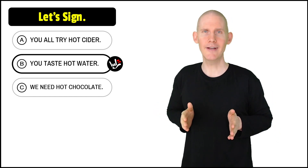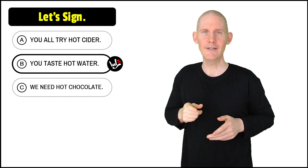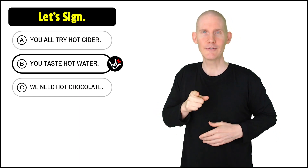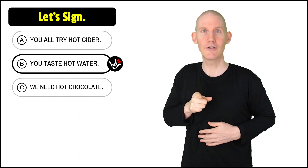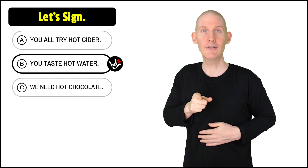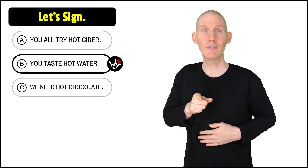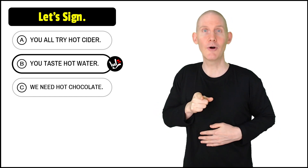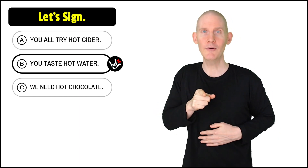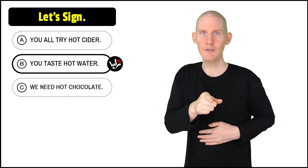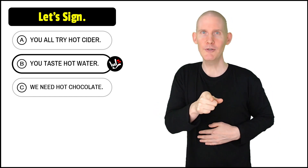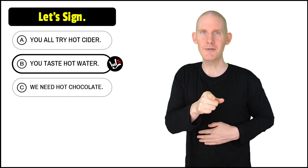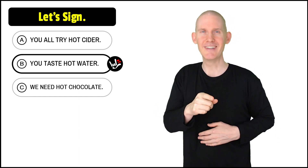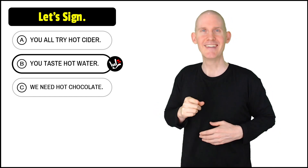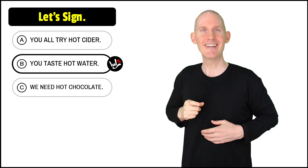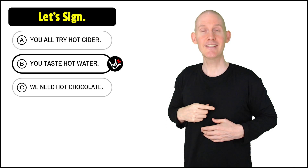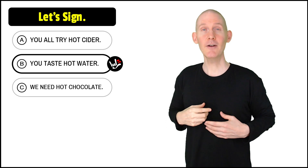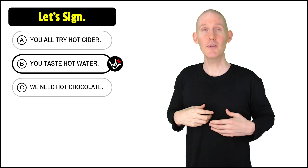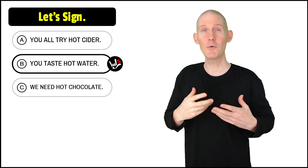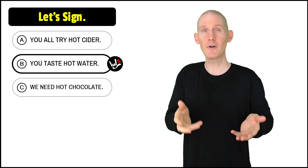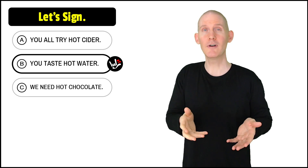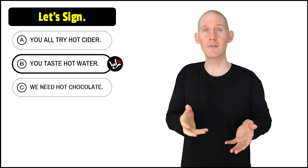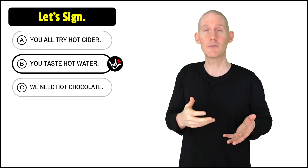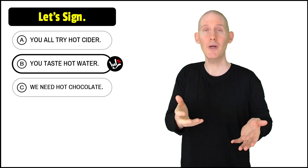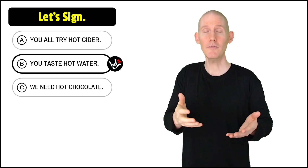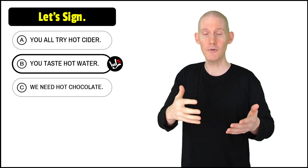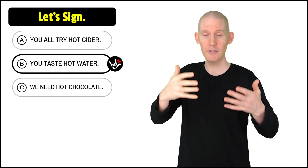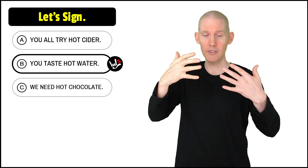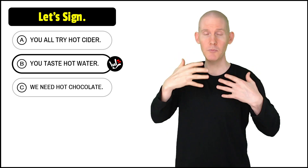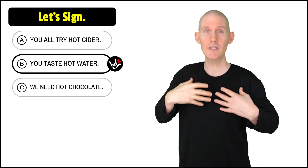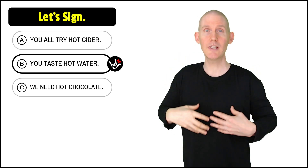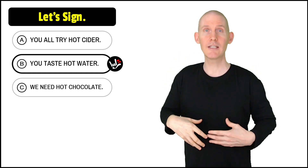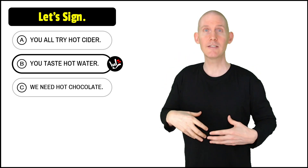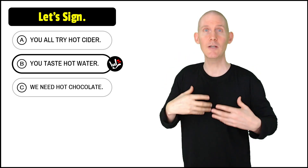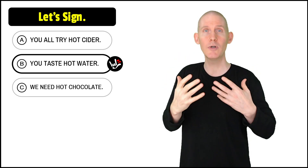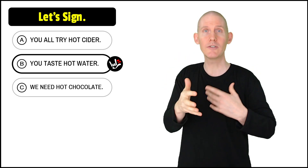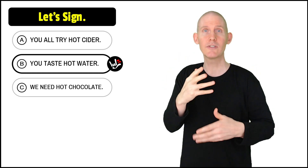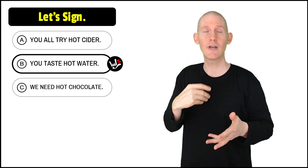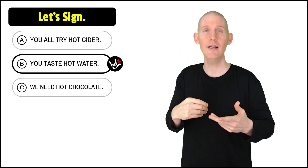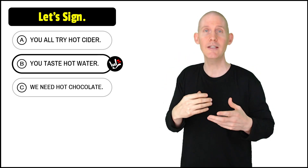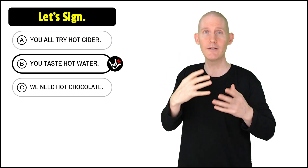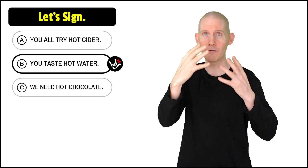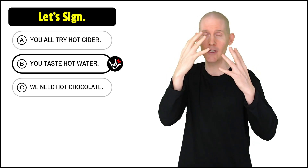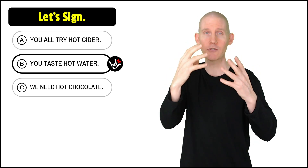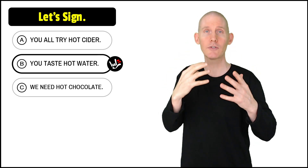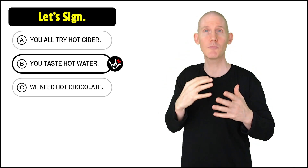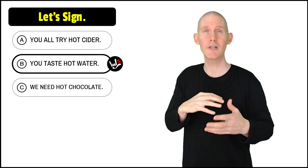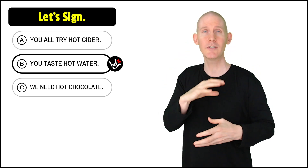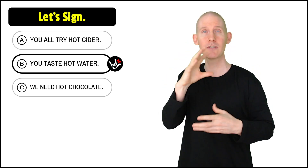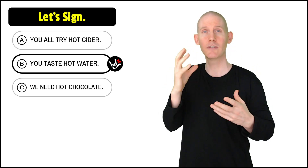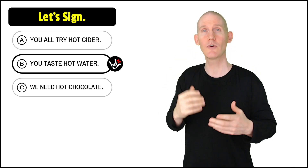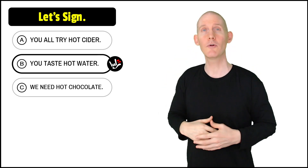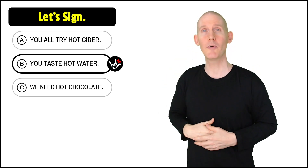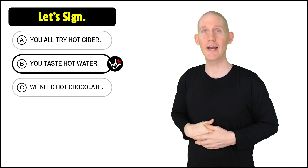So then you can go you. It's not only more respectful, it just means they can see what you're signing, your facial expressions and total package,